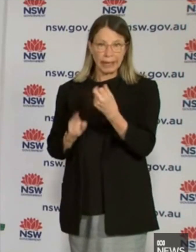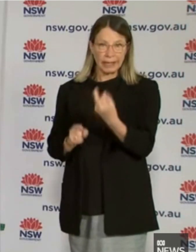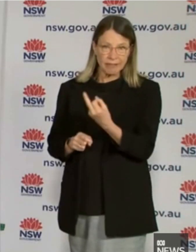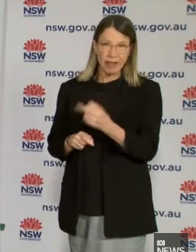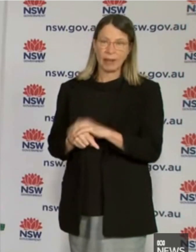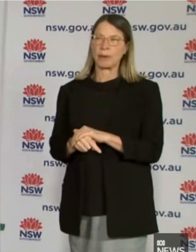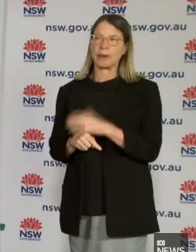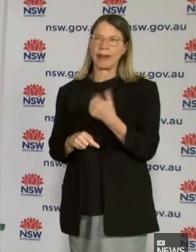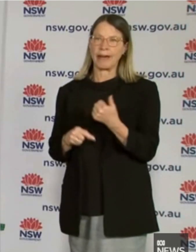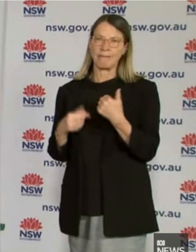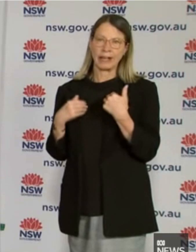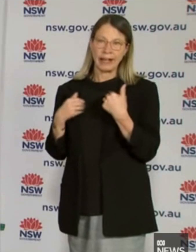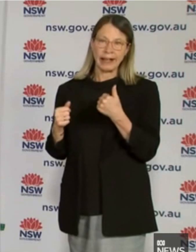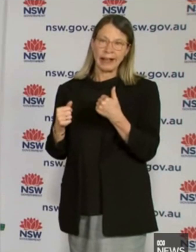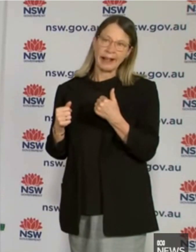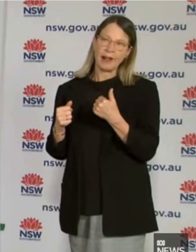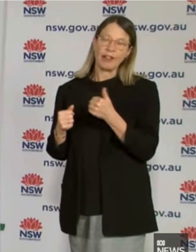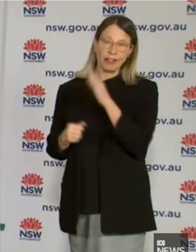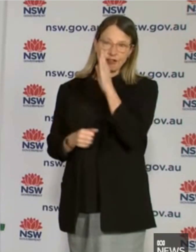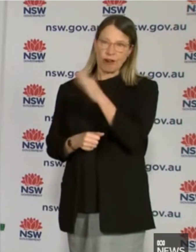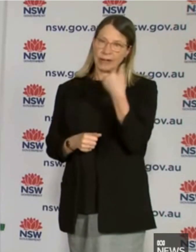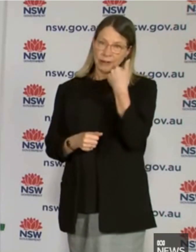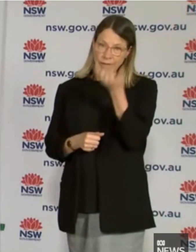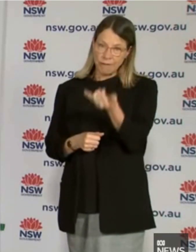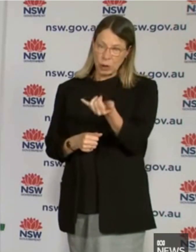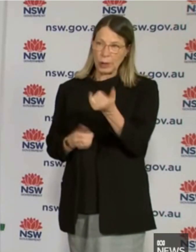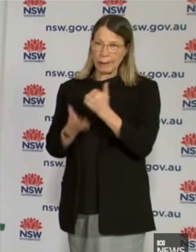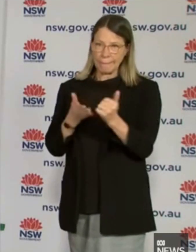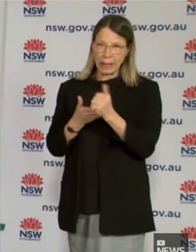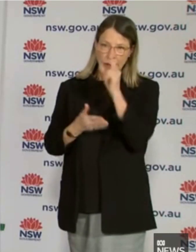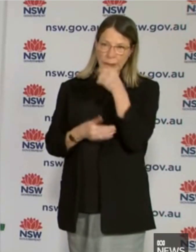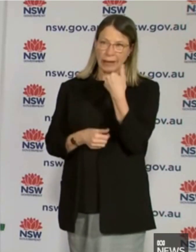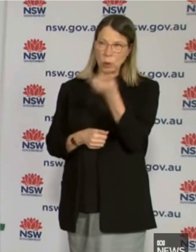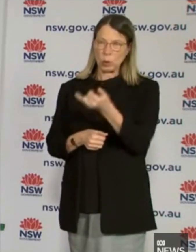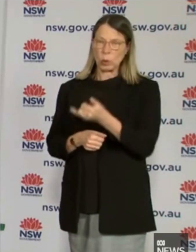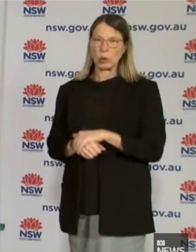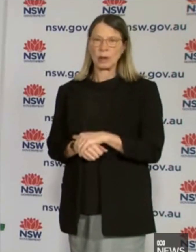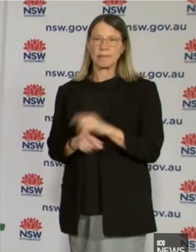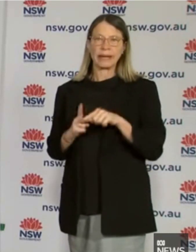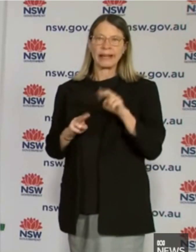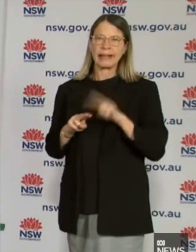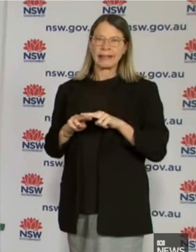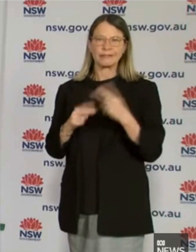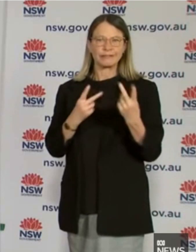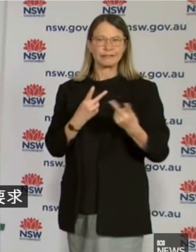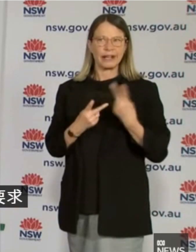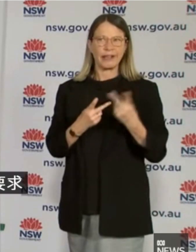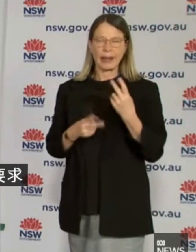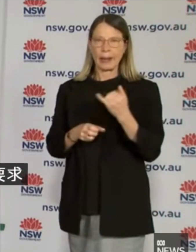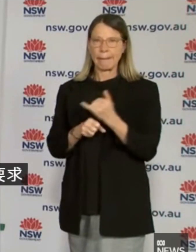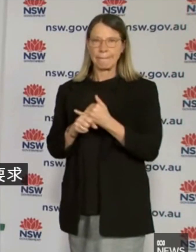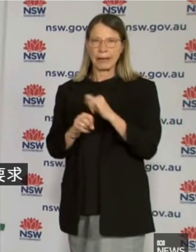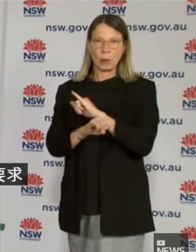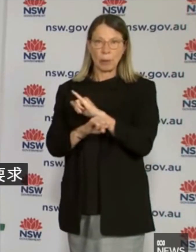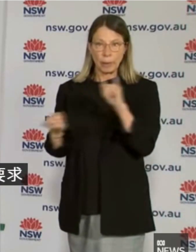Health Direct line as well that you can call. And if you are concerned that it is a medical emergency, then I don't ask people